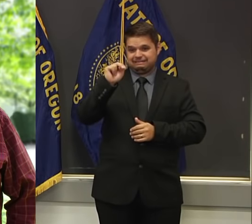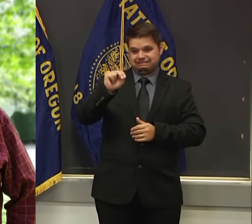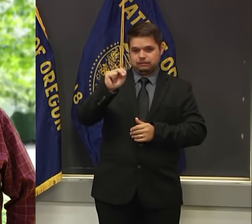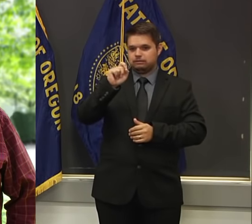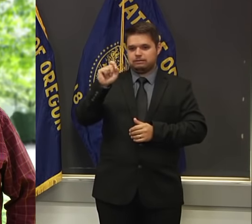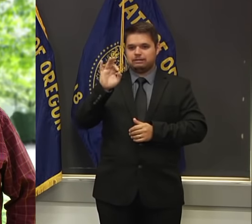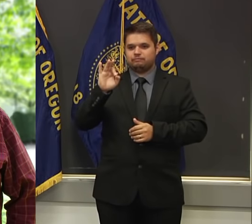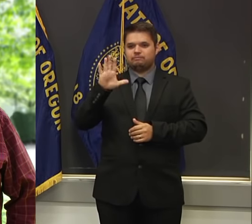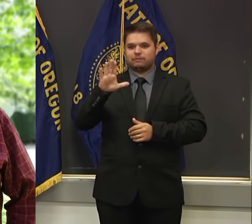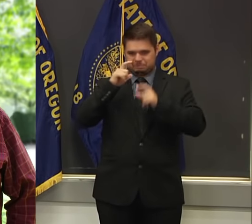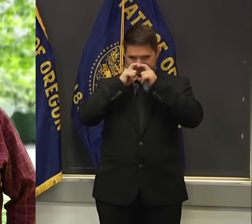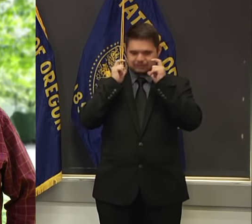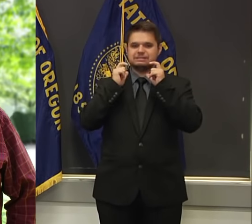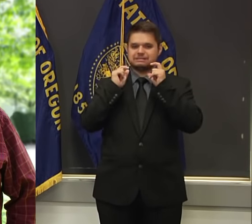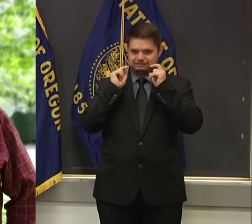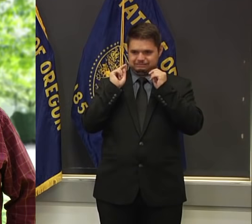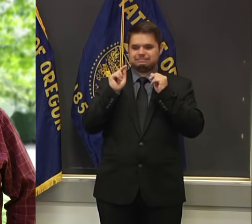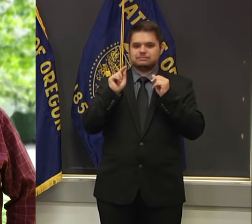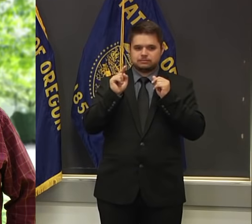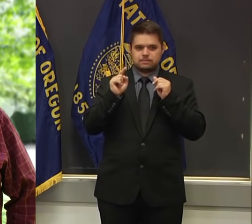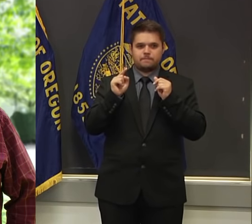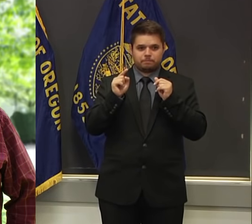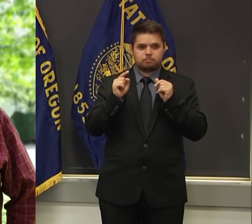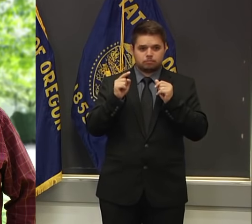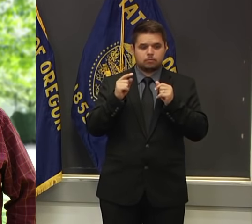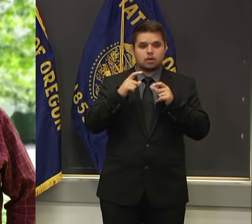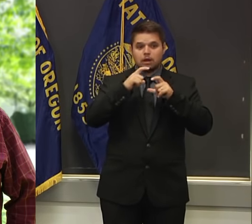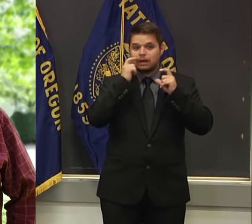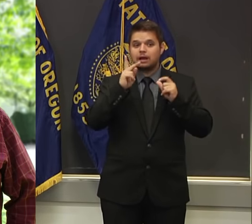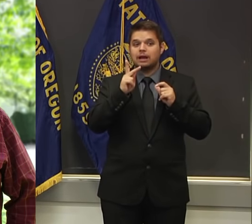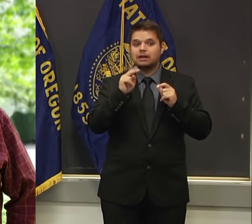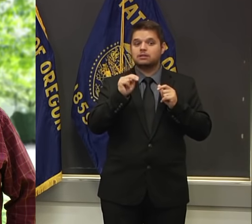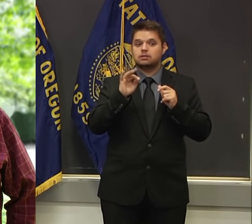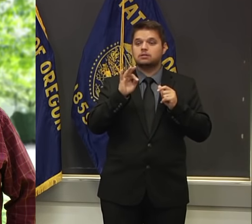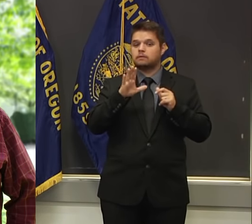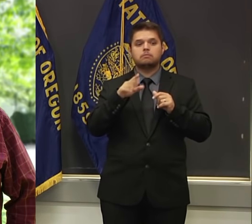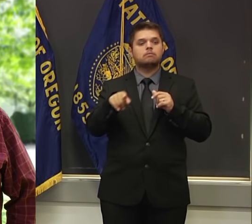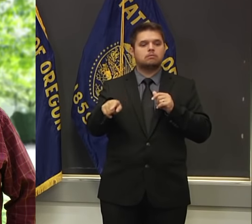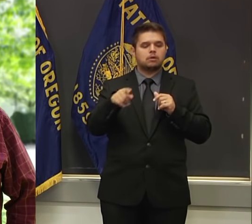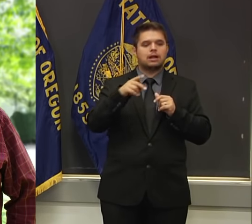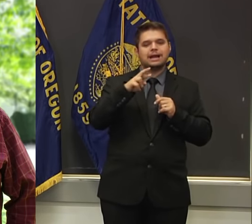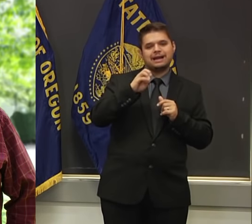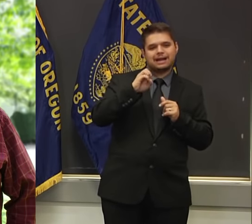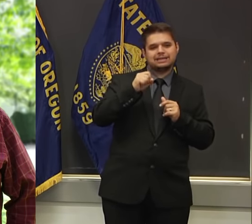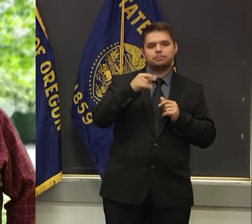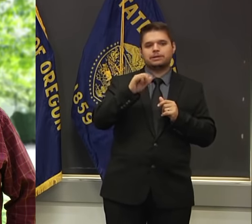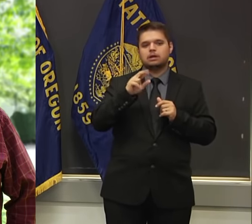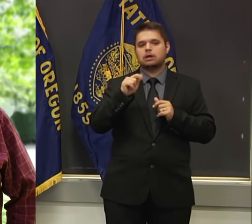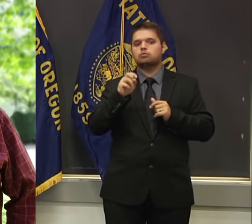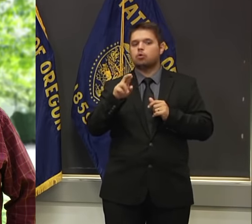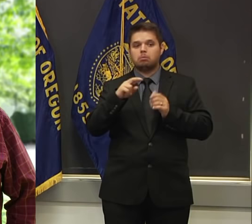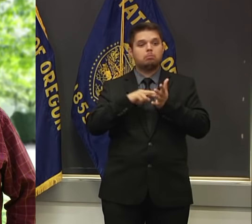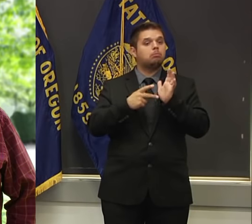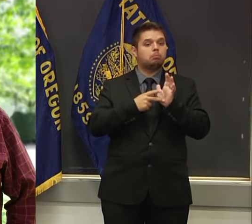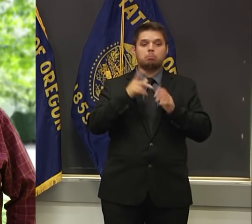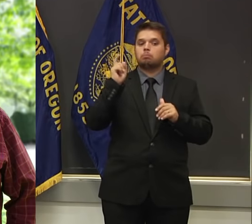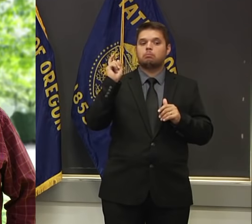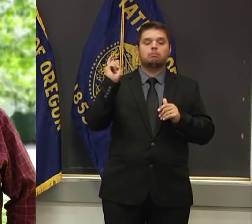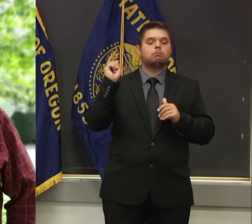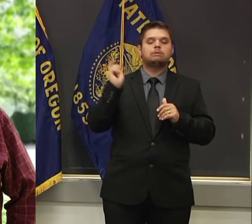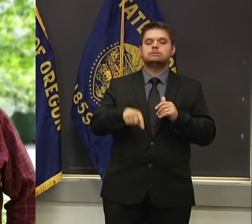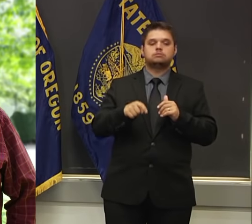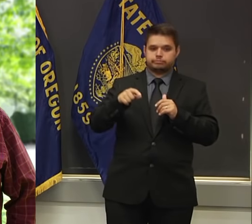is normally a requirement that to use a respirator, it needs to be a NIOSH-approved respirator. KN95s are not